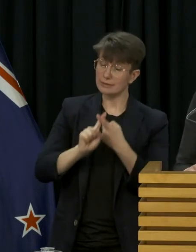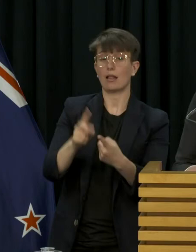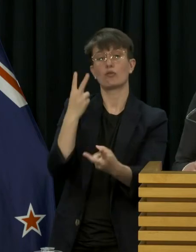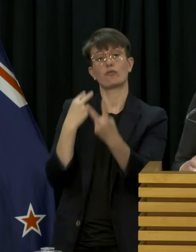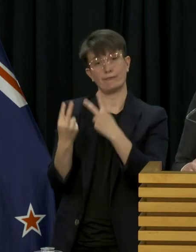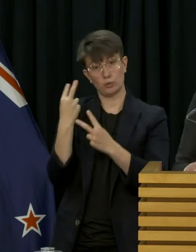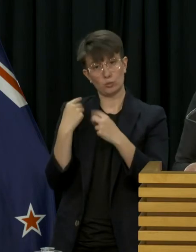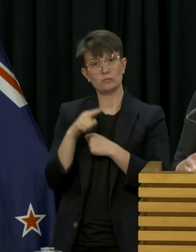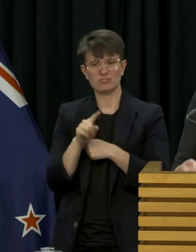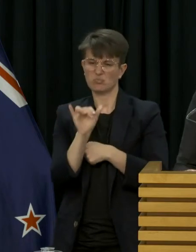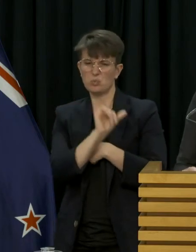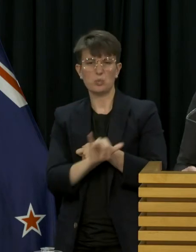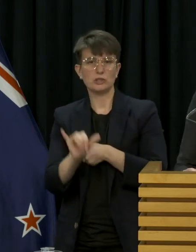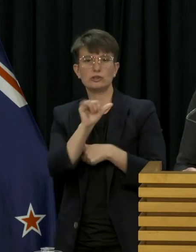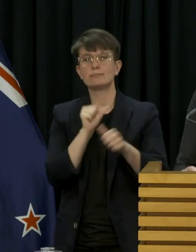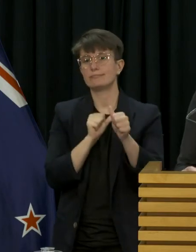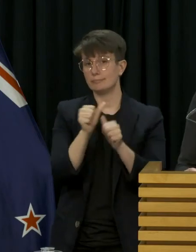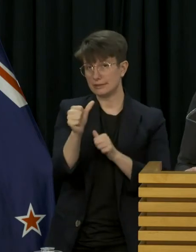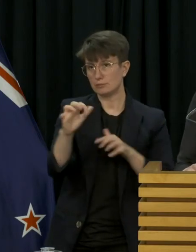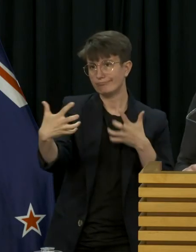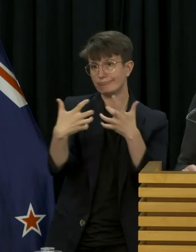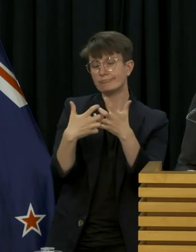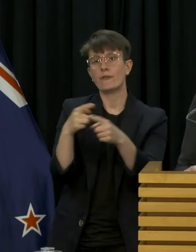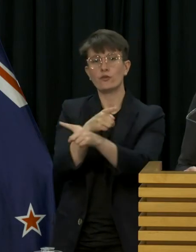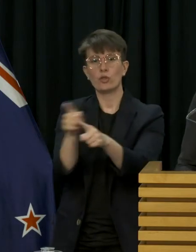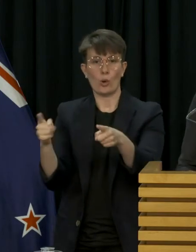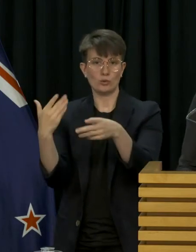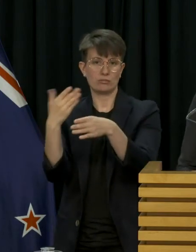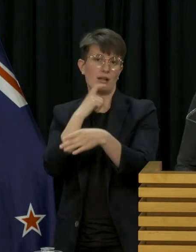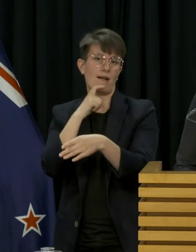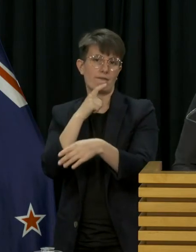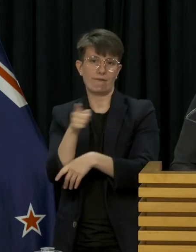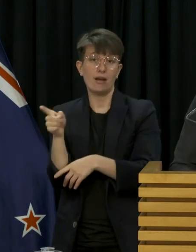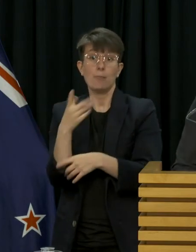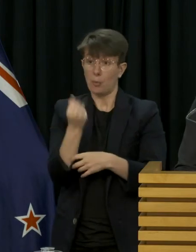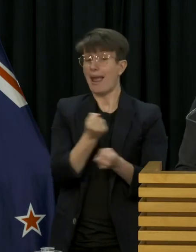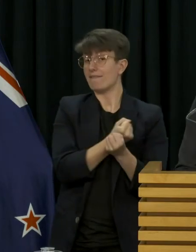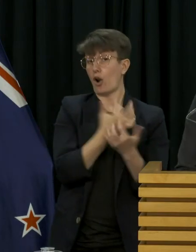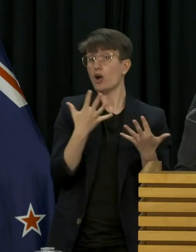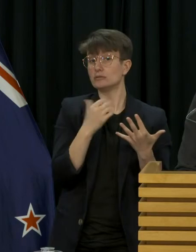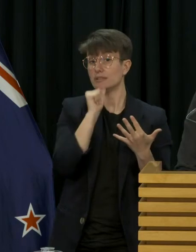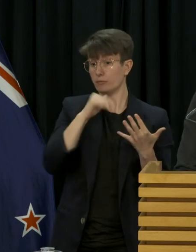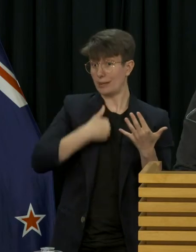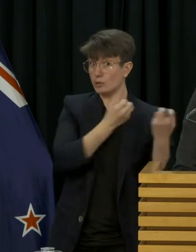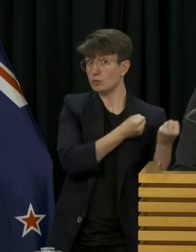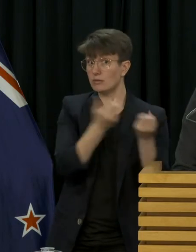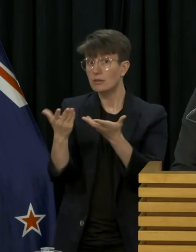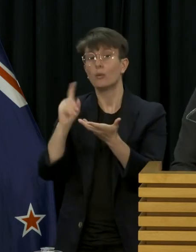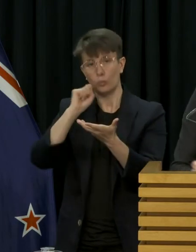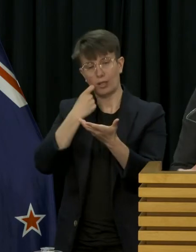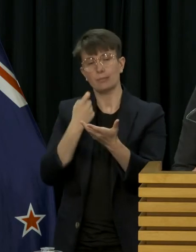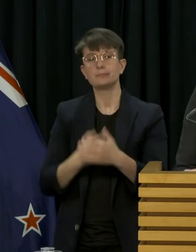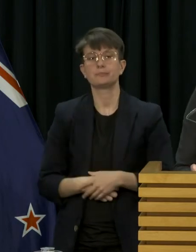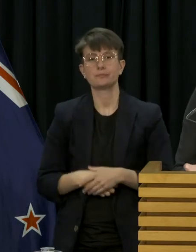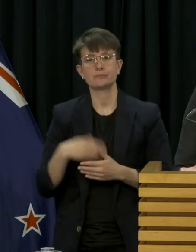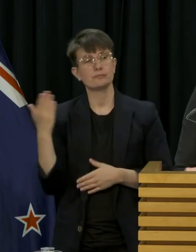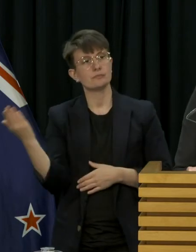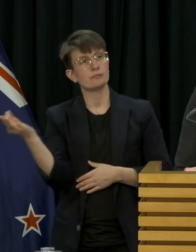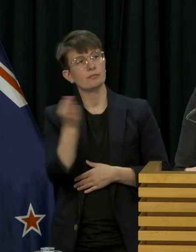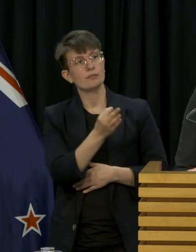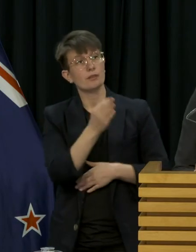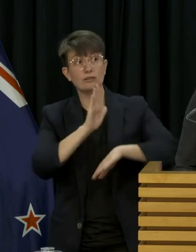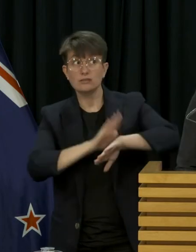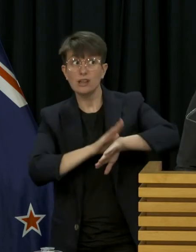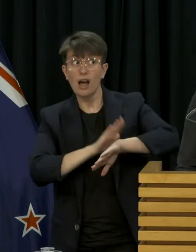can say we've got plenty of N95 masks if we need them. Timeline on when that decision might be made? I haven't got